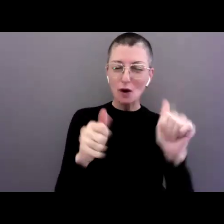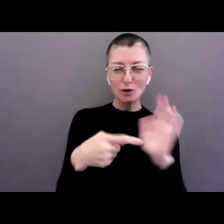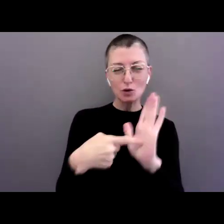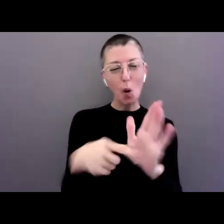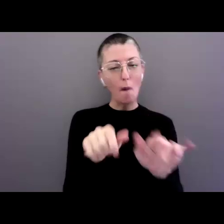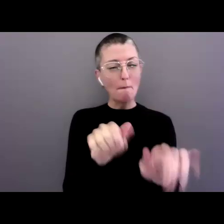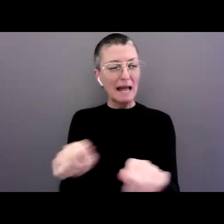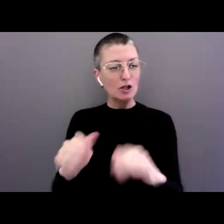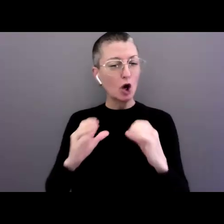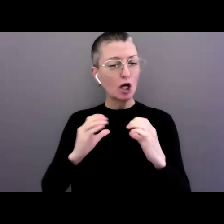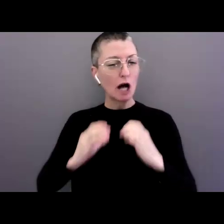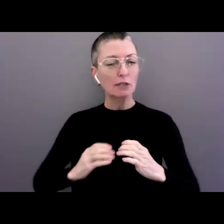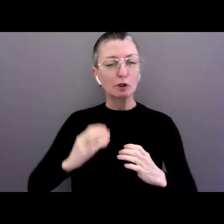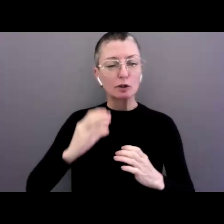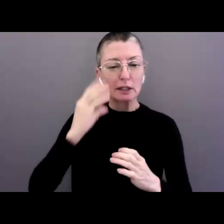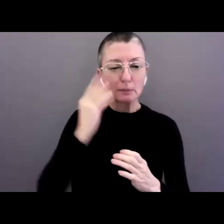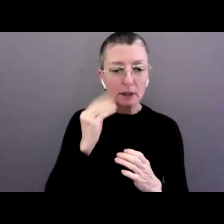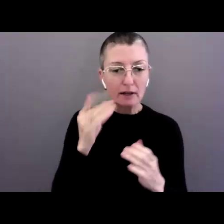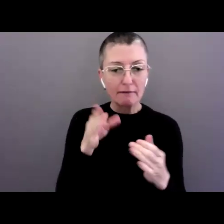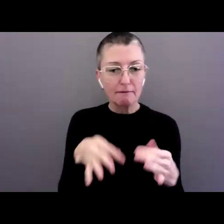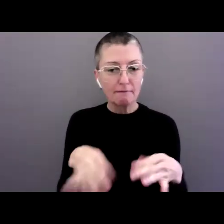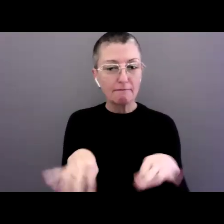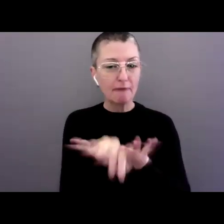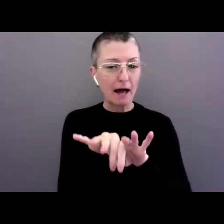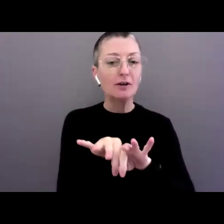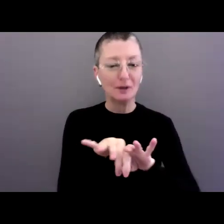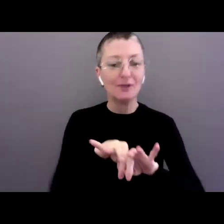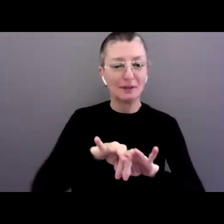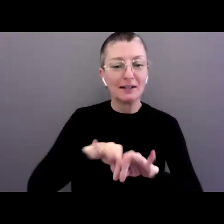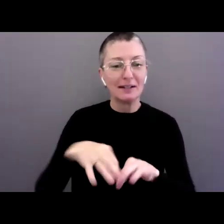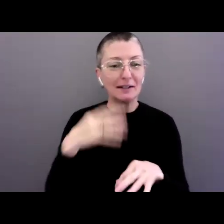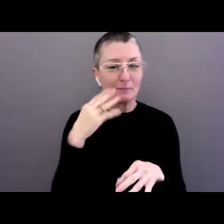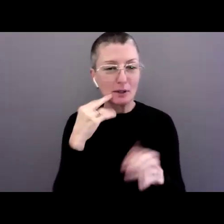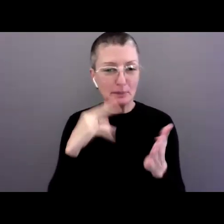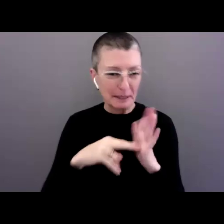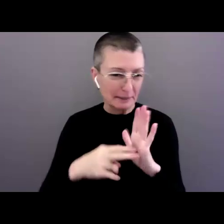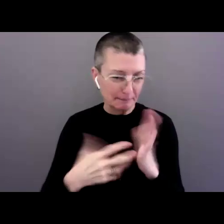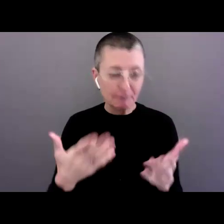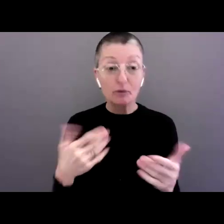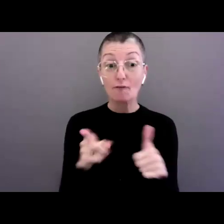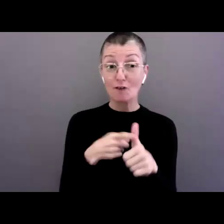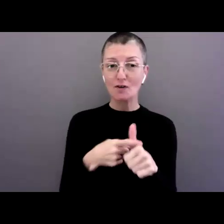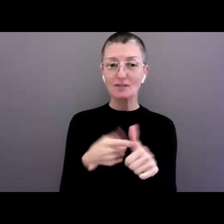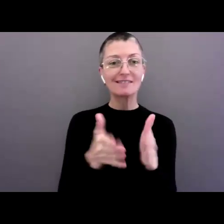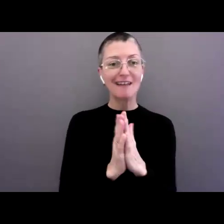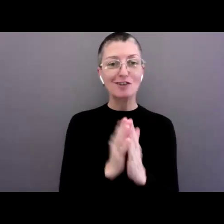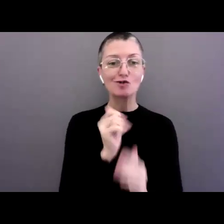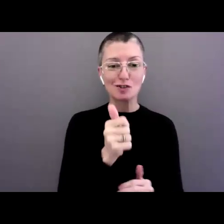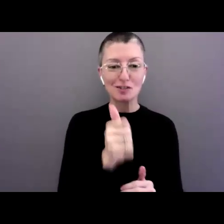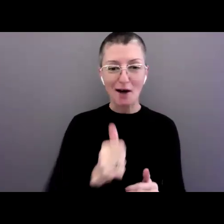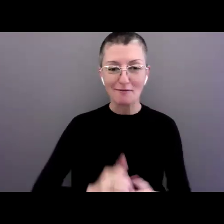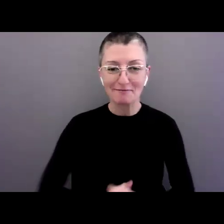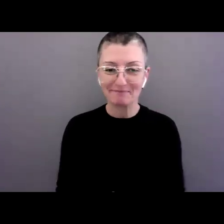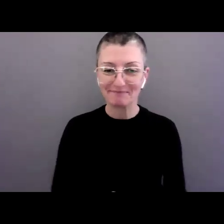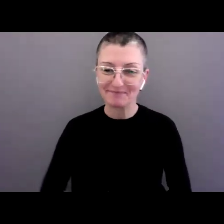potential customer experience the value propositions. So these are some questions you want to start off asking yourself.